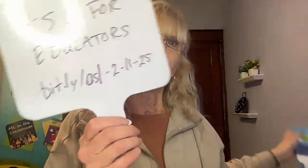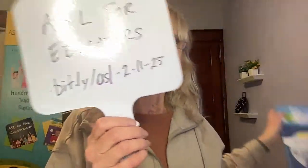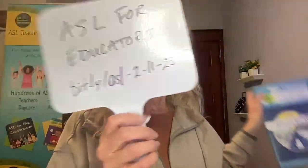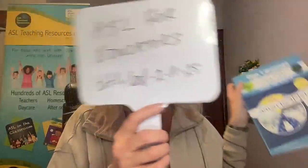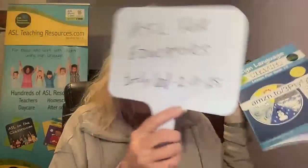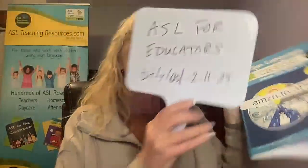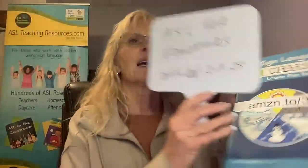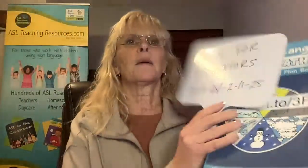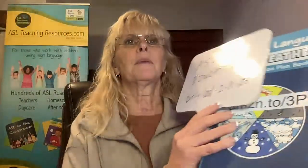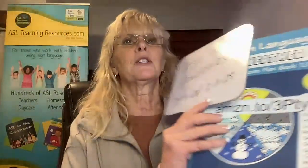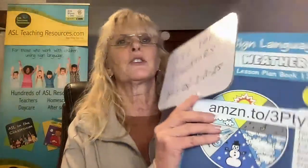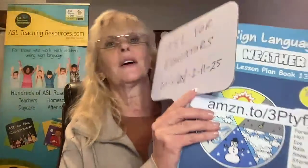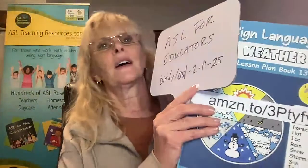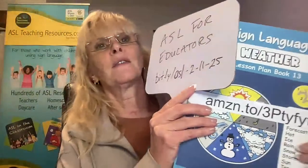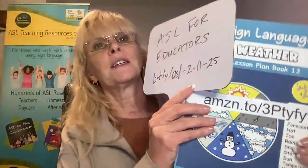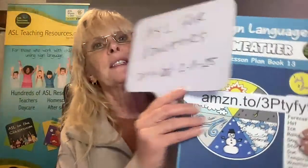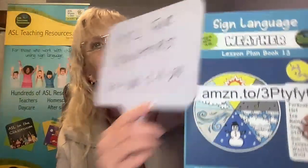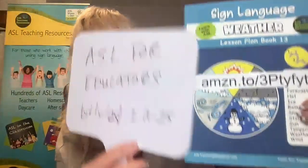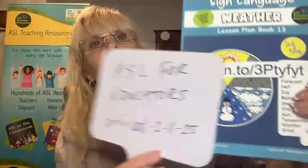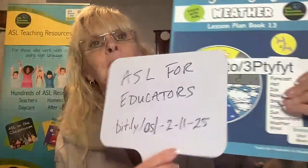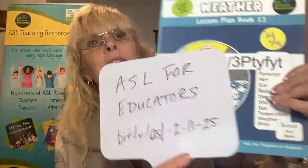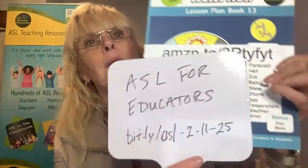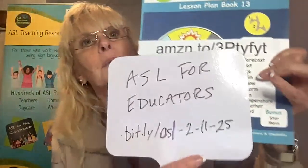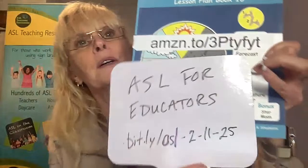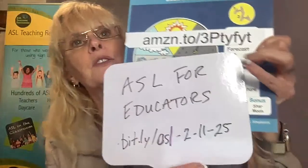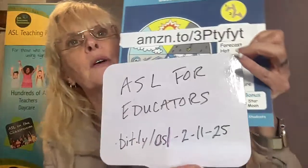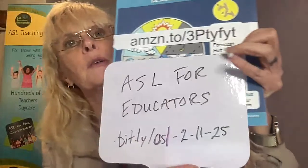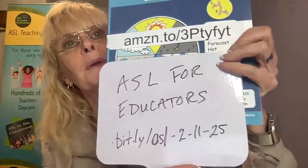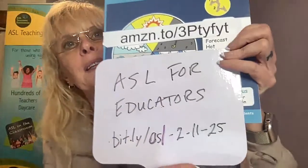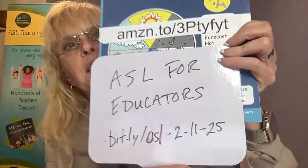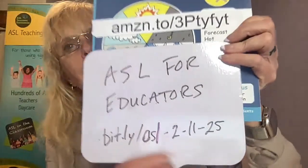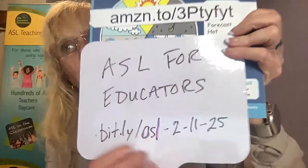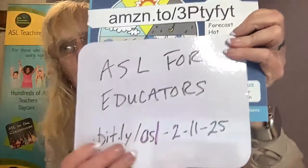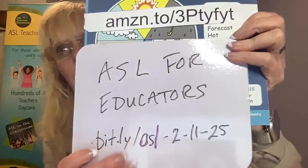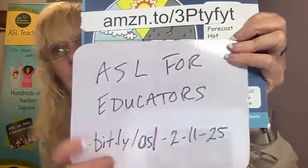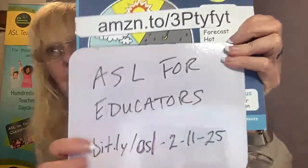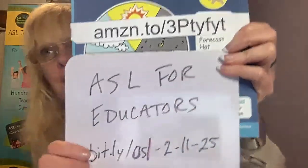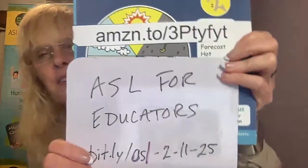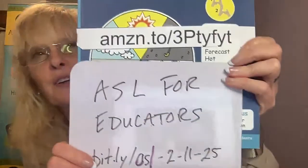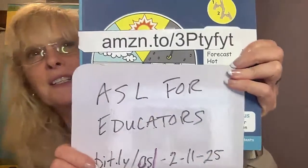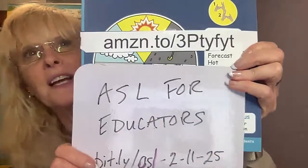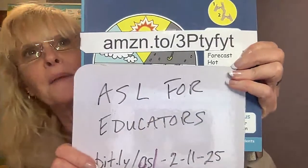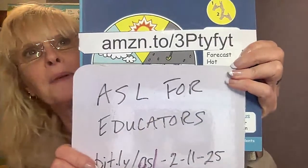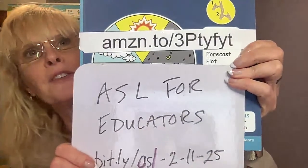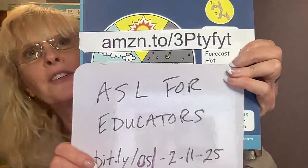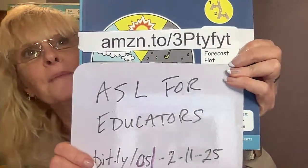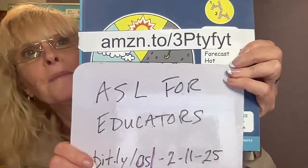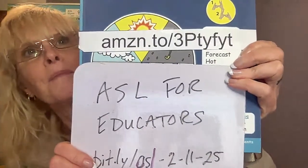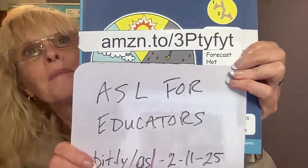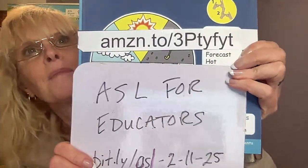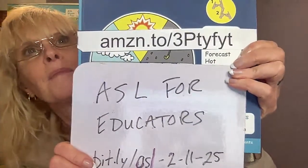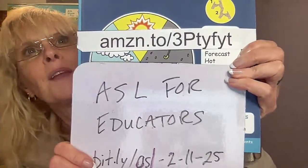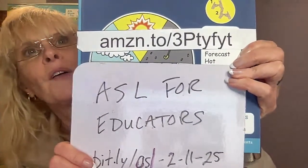want to take a picture of is the Amazon book. So I'm going to put these both here together so you can take a picture.